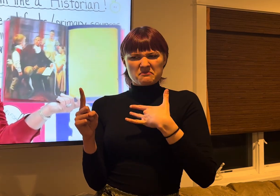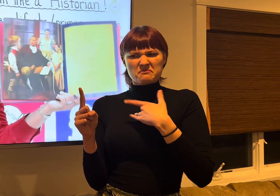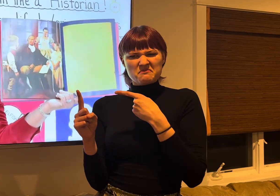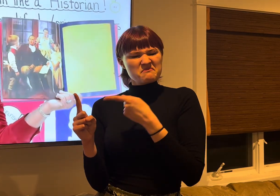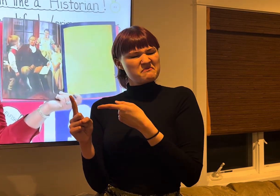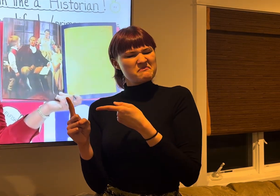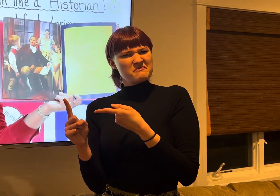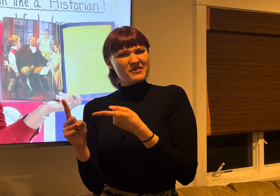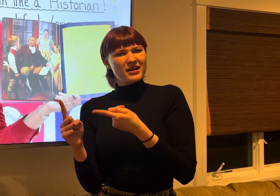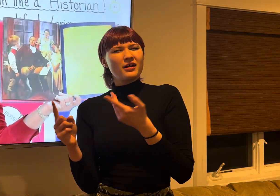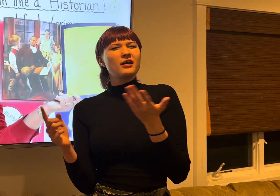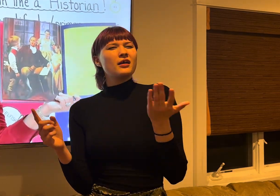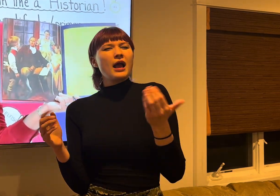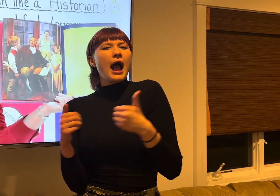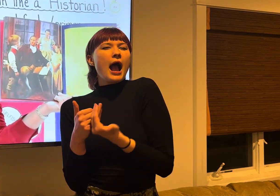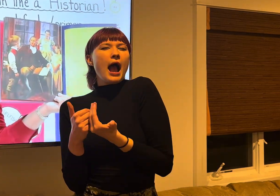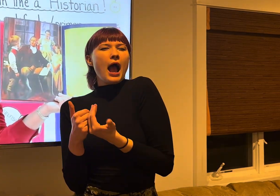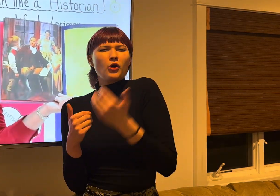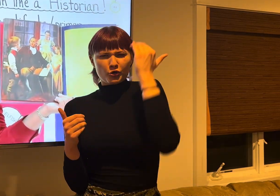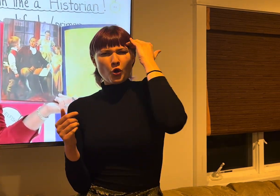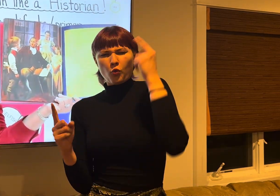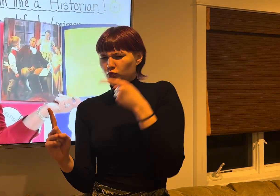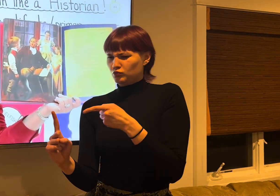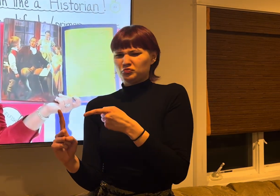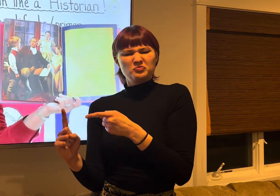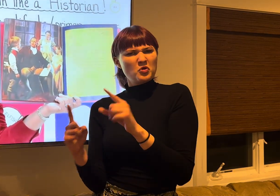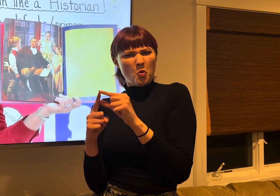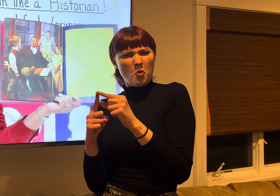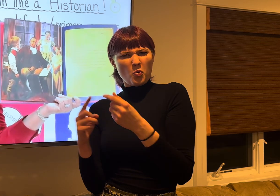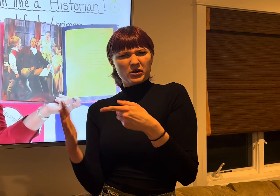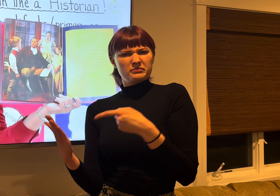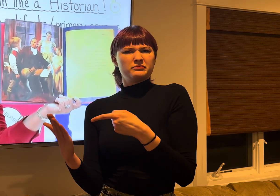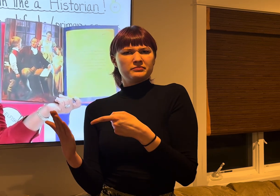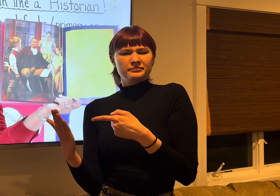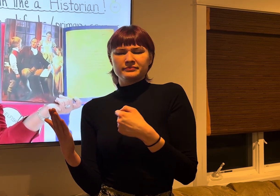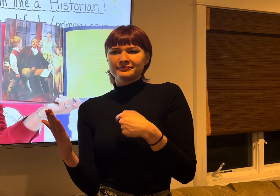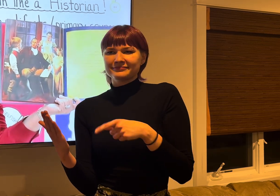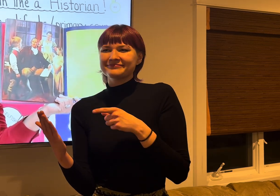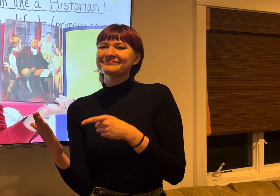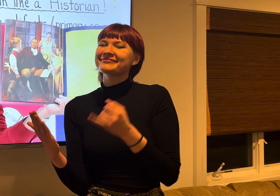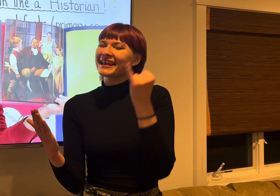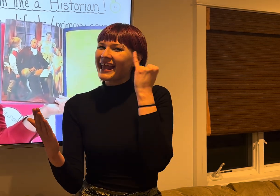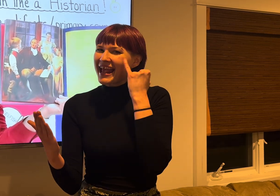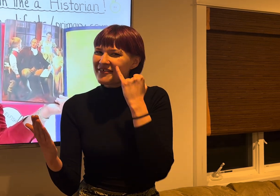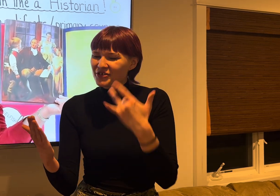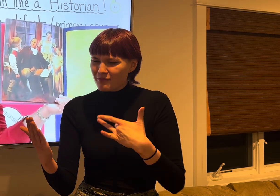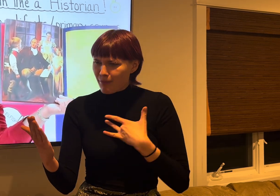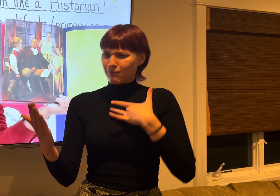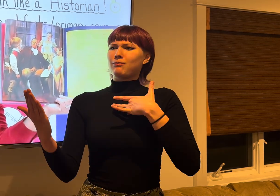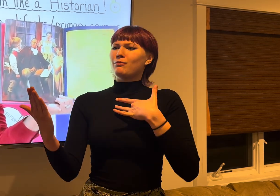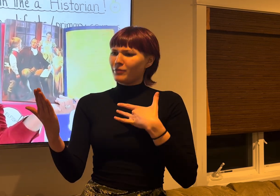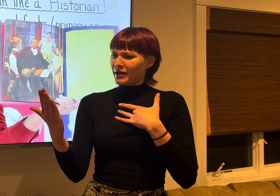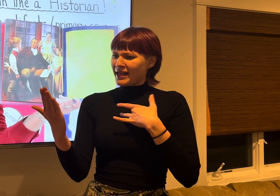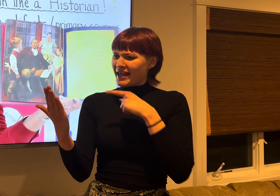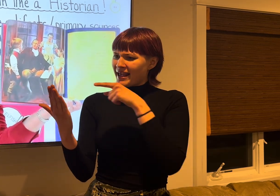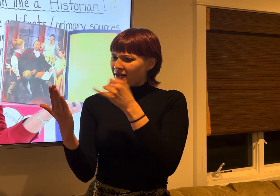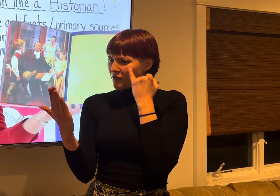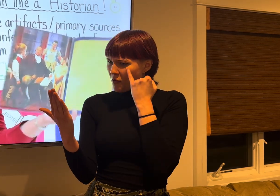My principles were clear. That stands out to me. That tells me that he knew what he wanted.